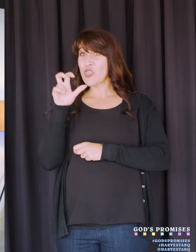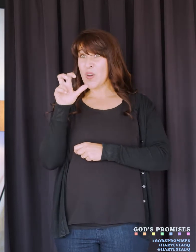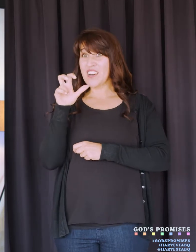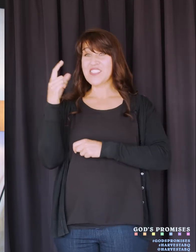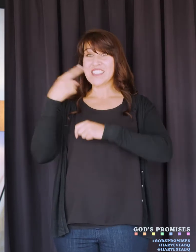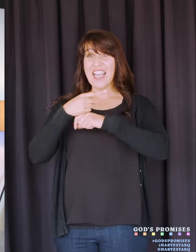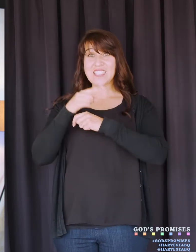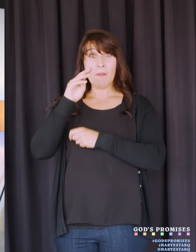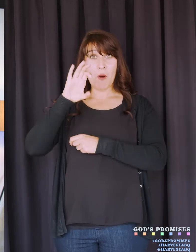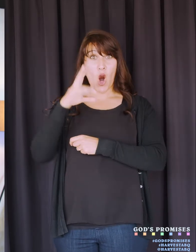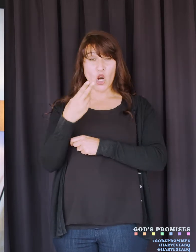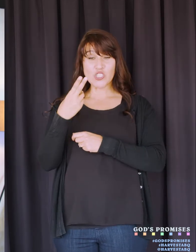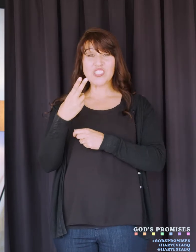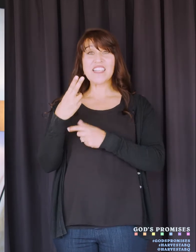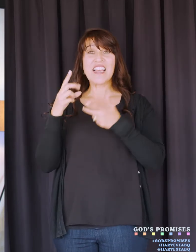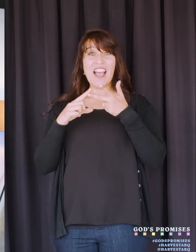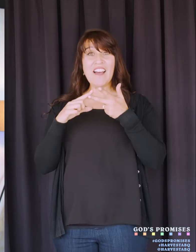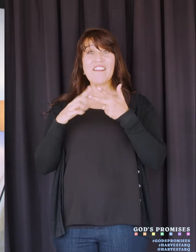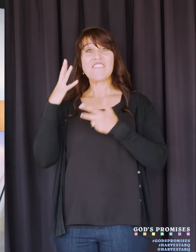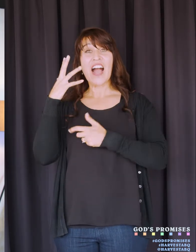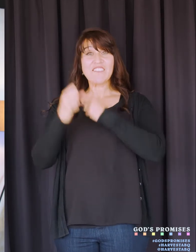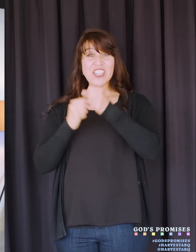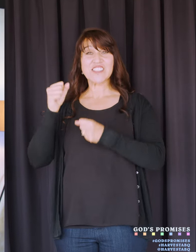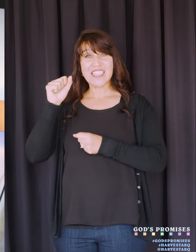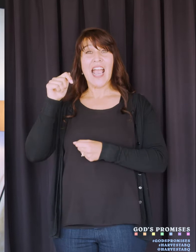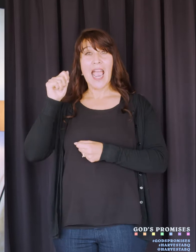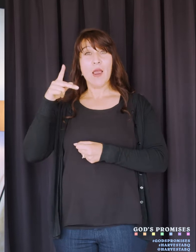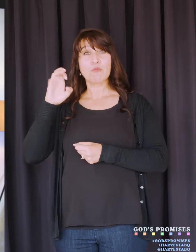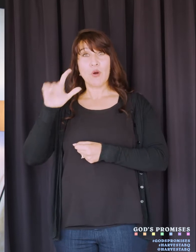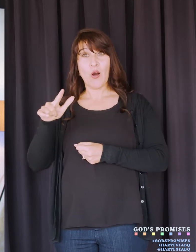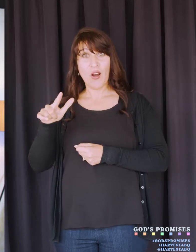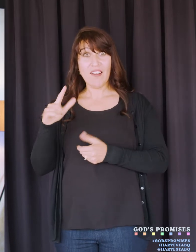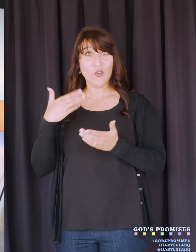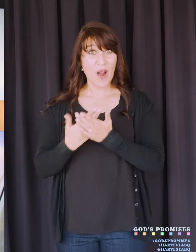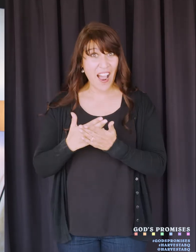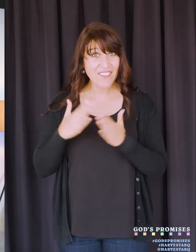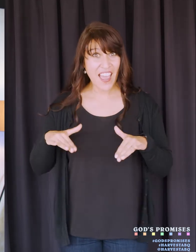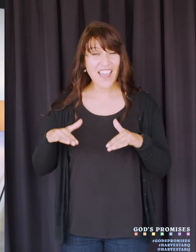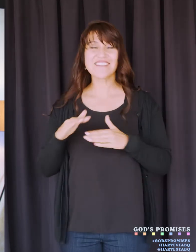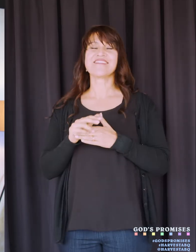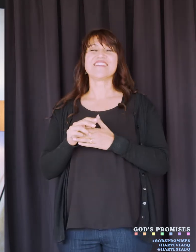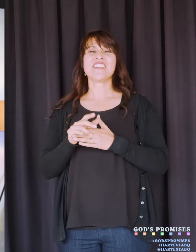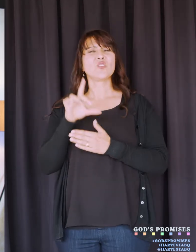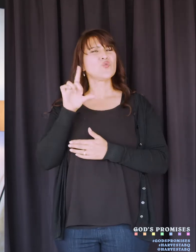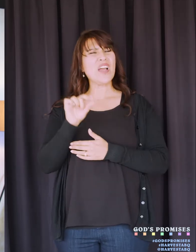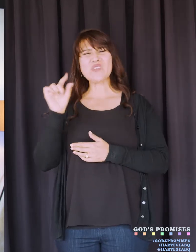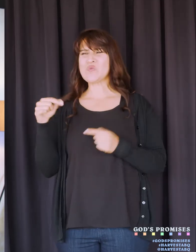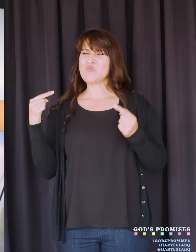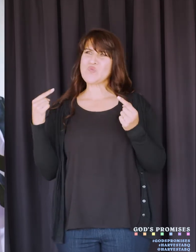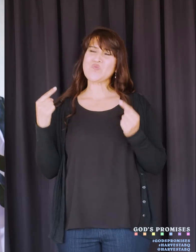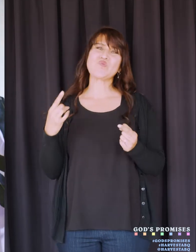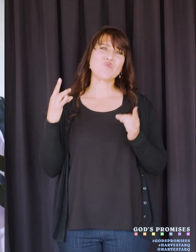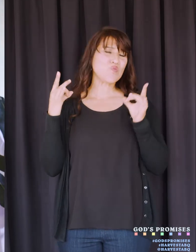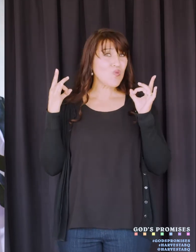in March, and 5 years in April. Are we there yet, right? 2020 has been